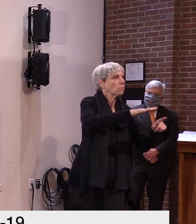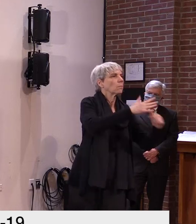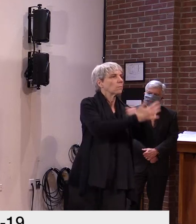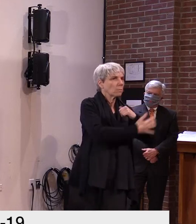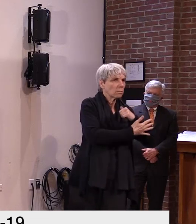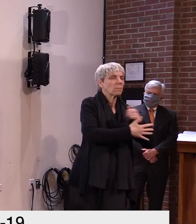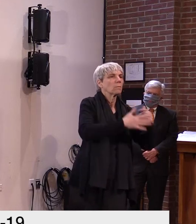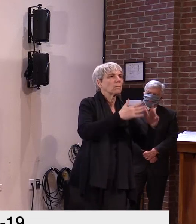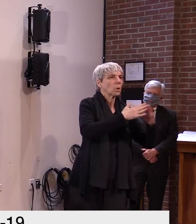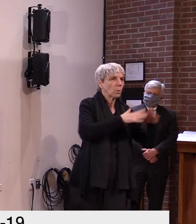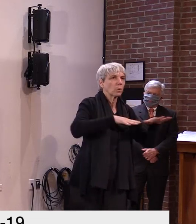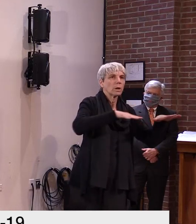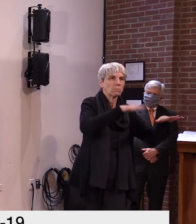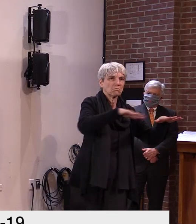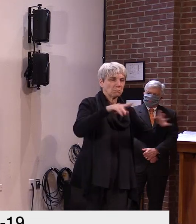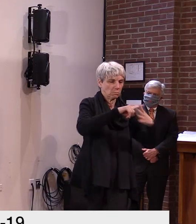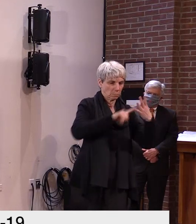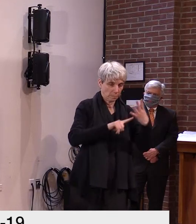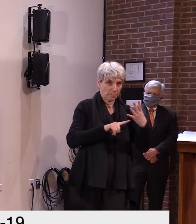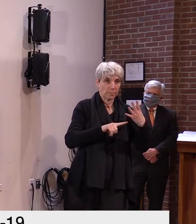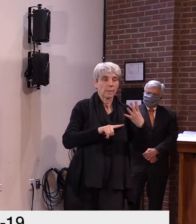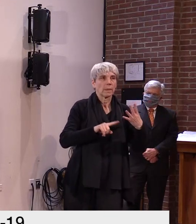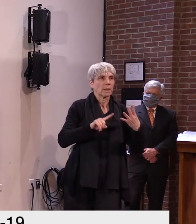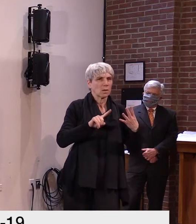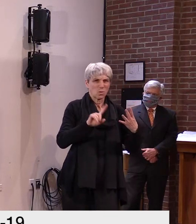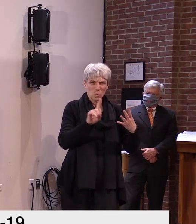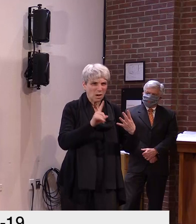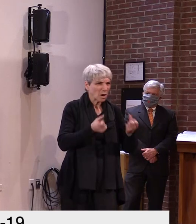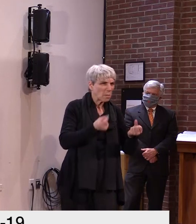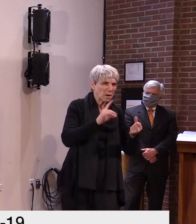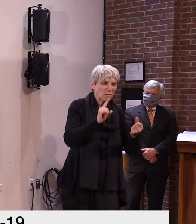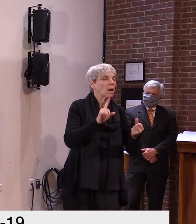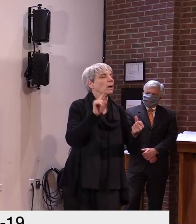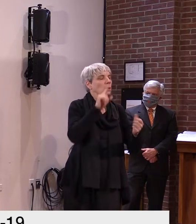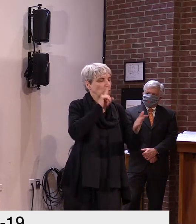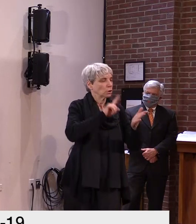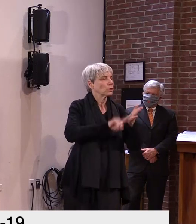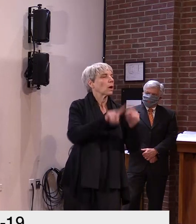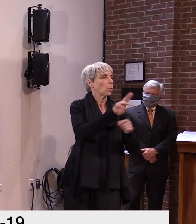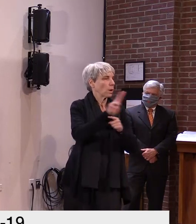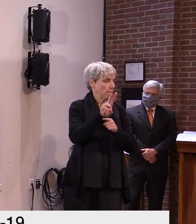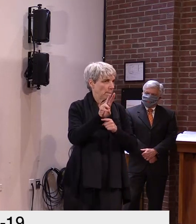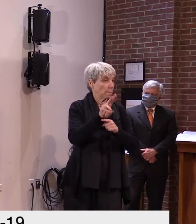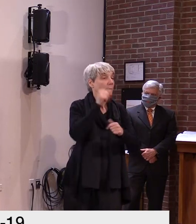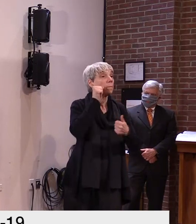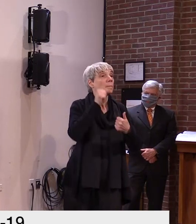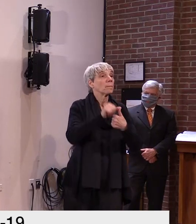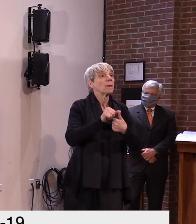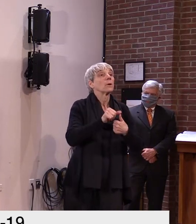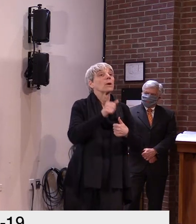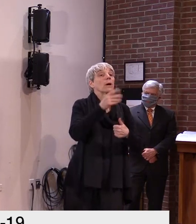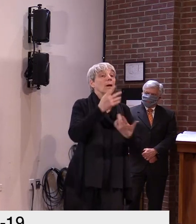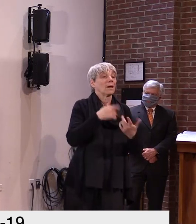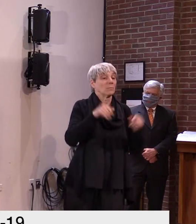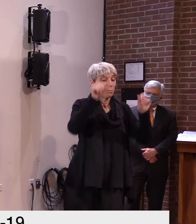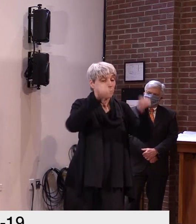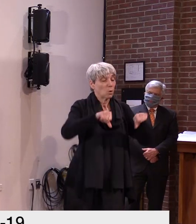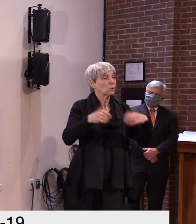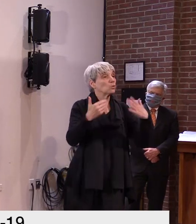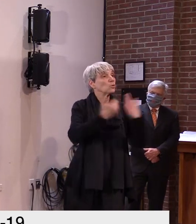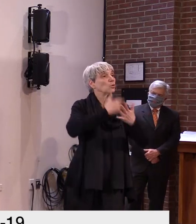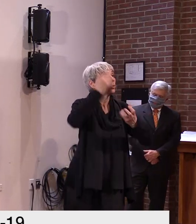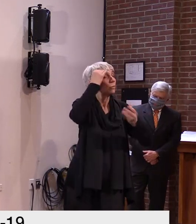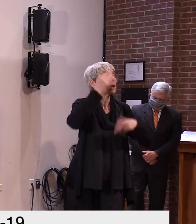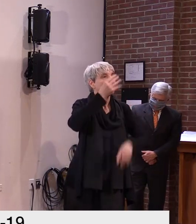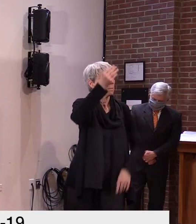at our COVID-19 website, but remember that weekly updates are posted on Monday mornings, reflecting reports